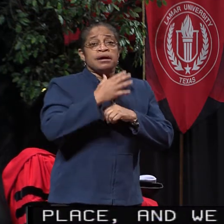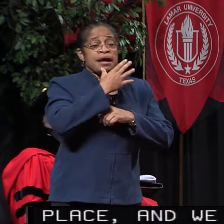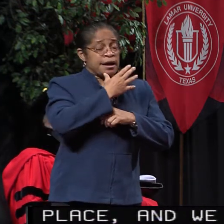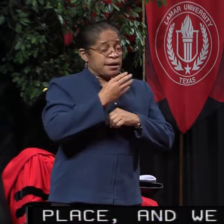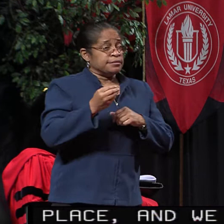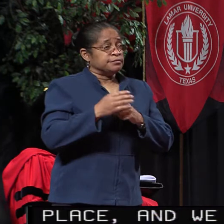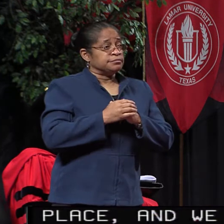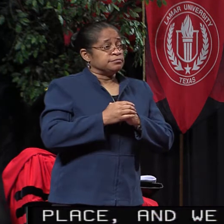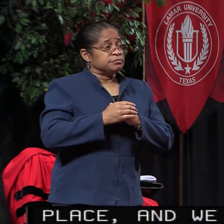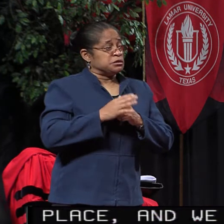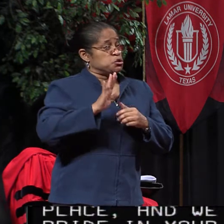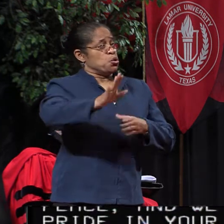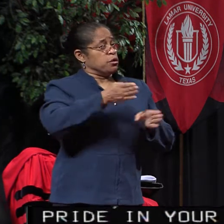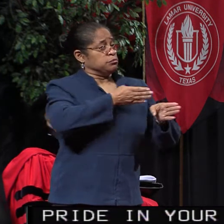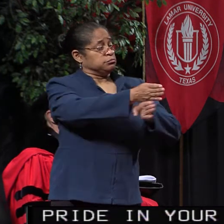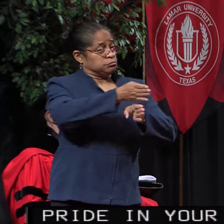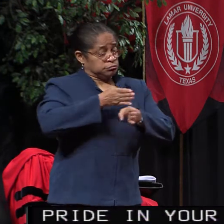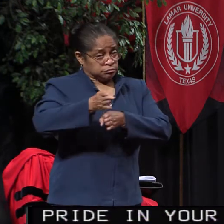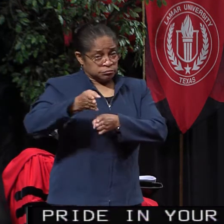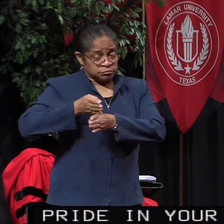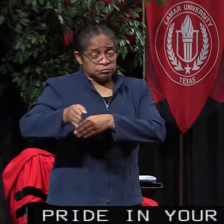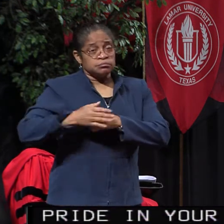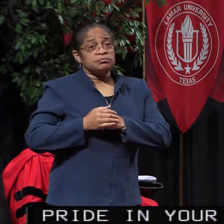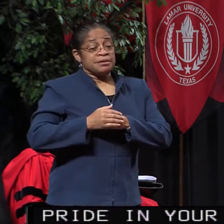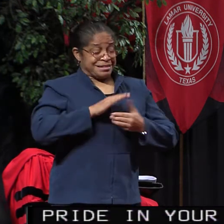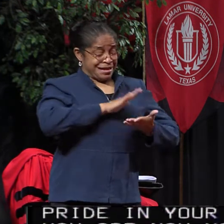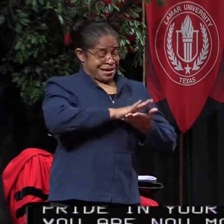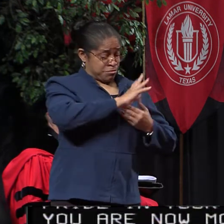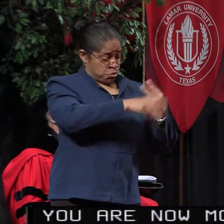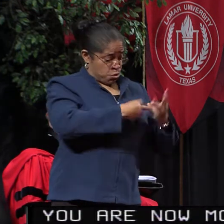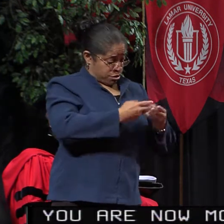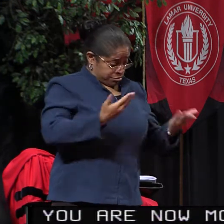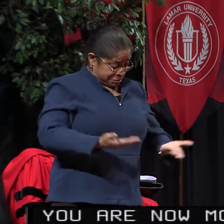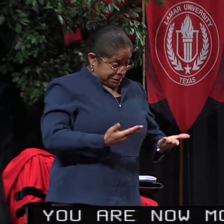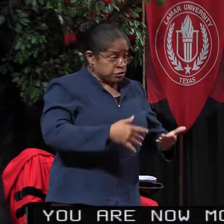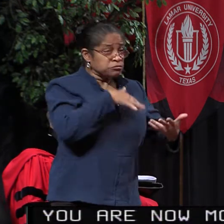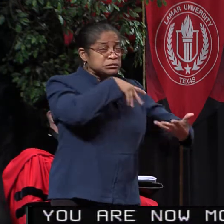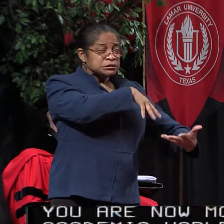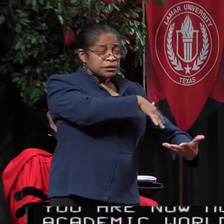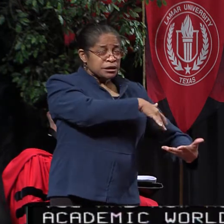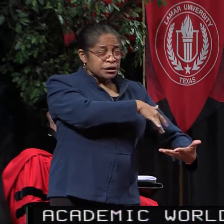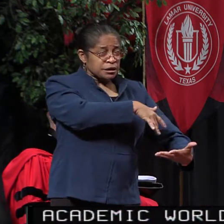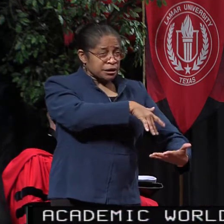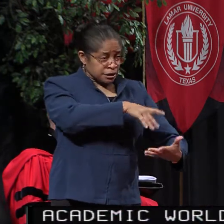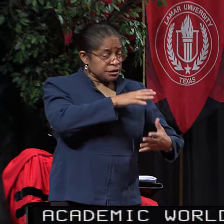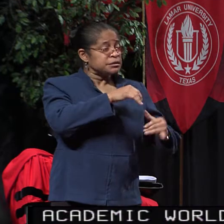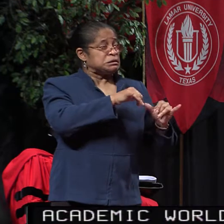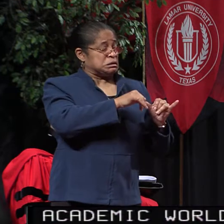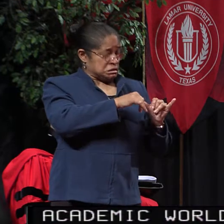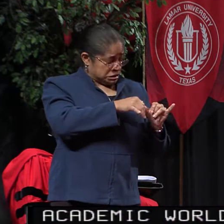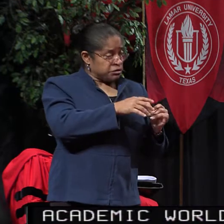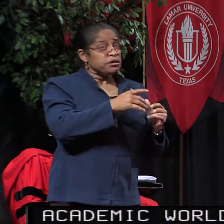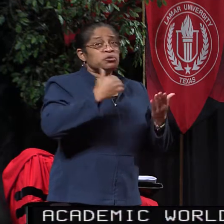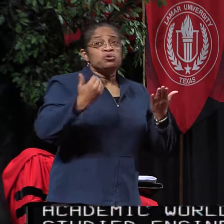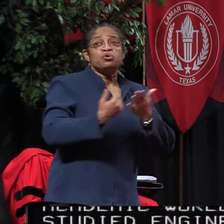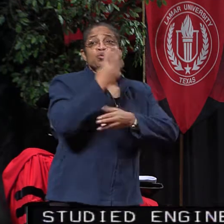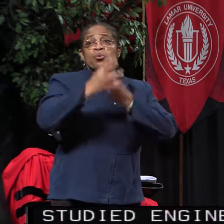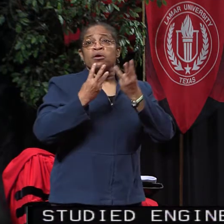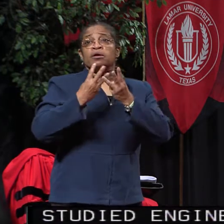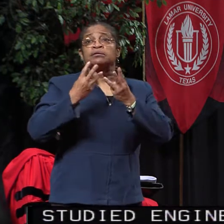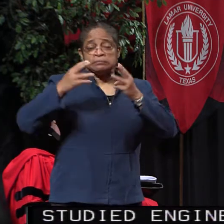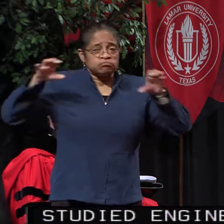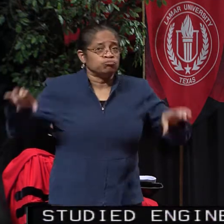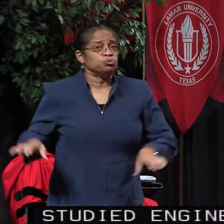accomplishments. You are now moving from the academic world where you have studied engineering to the challenging world of doing